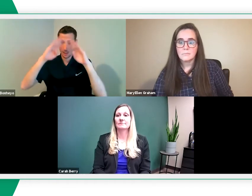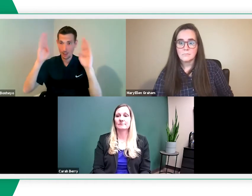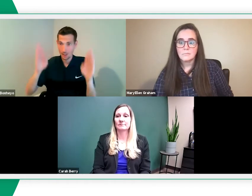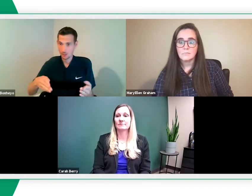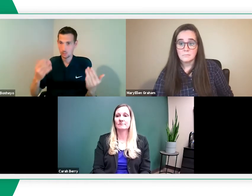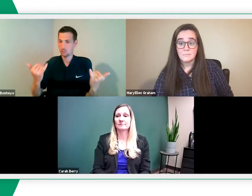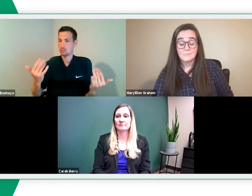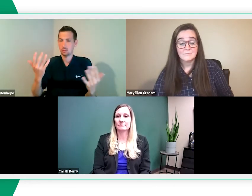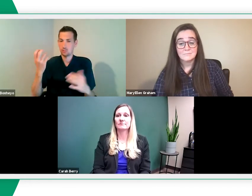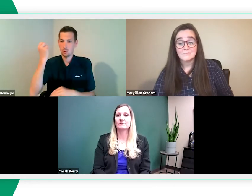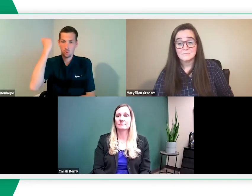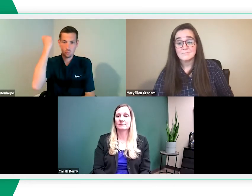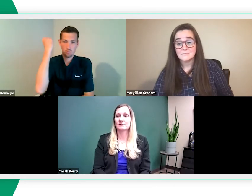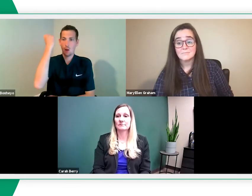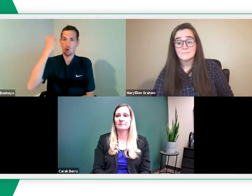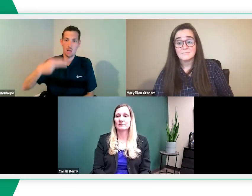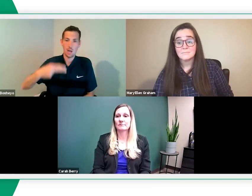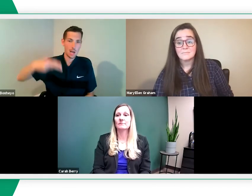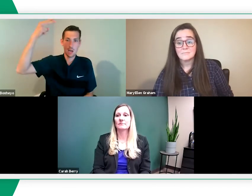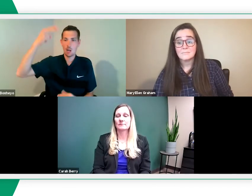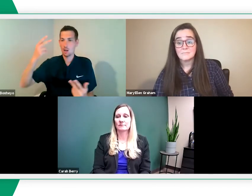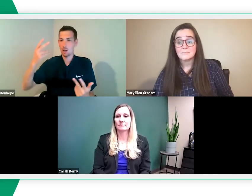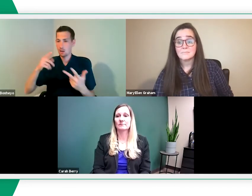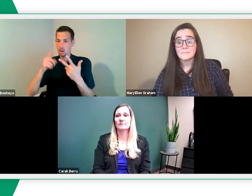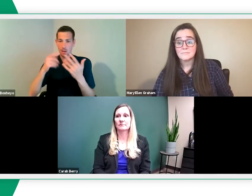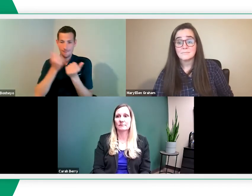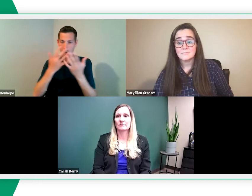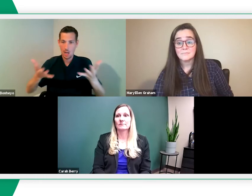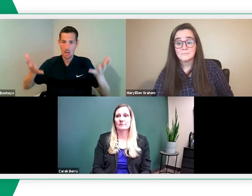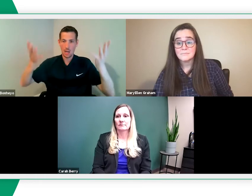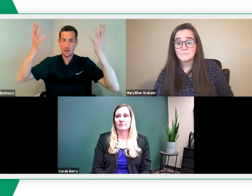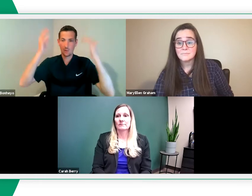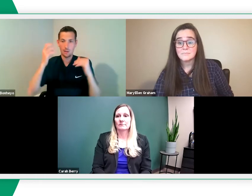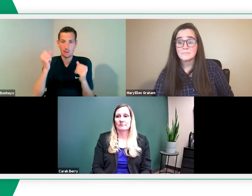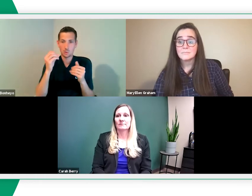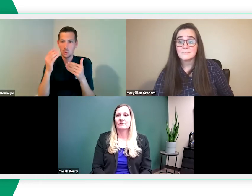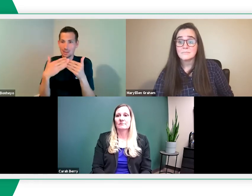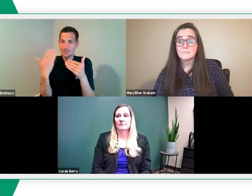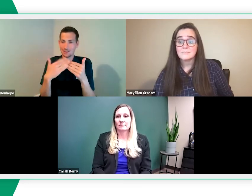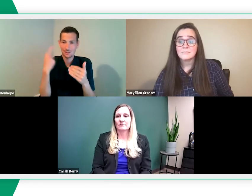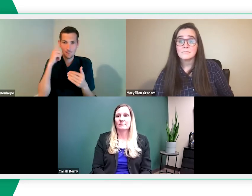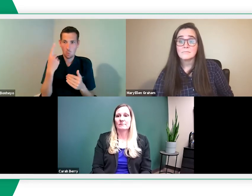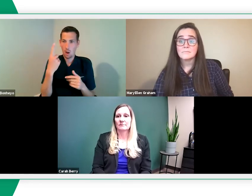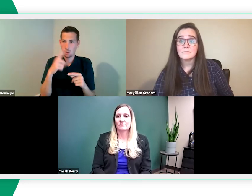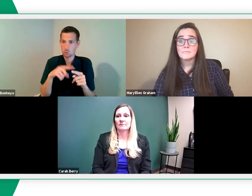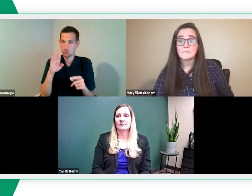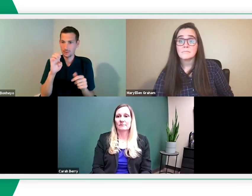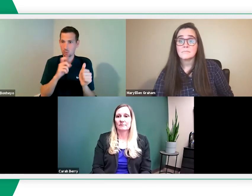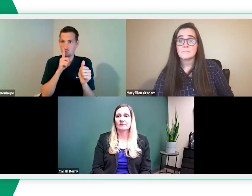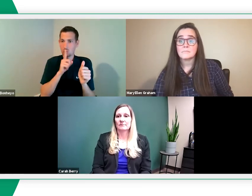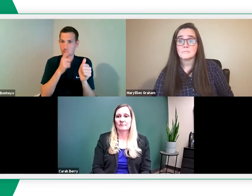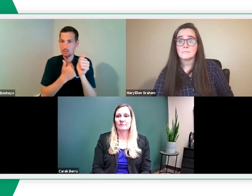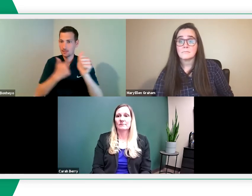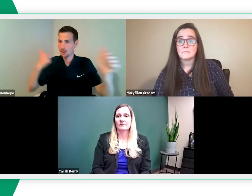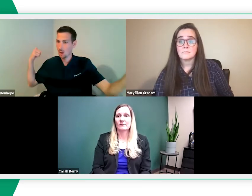the cost for college is crazy. Housing right now is at a record high, and everything is just inflation is causing everything to